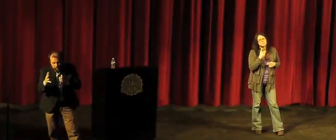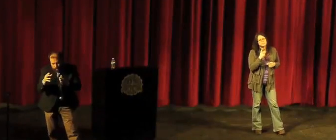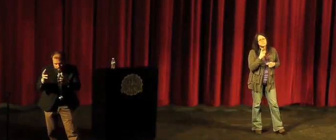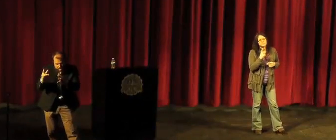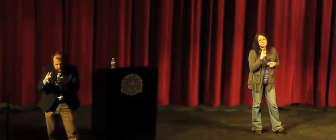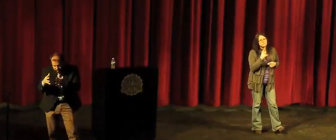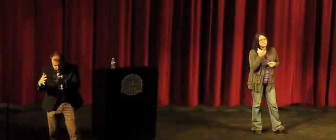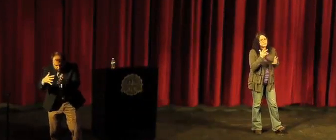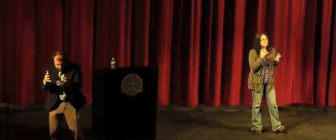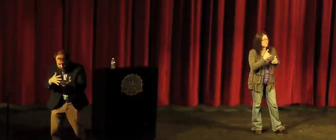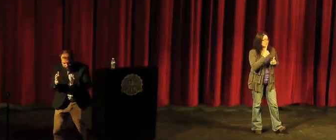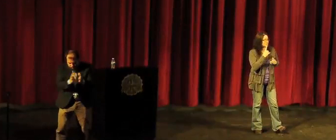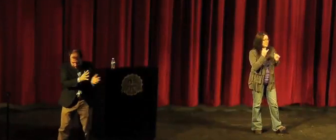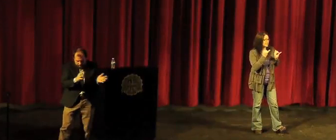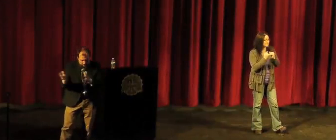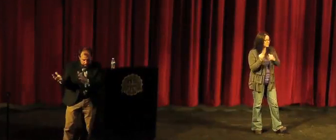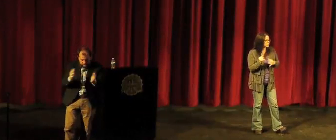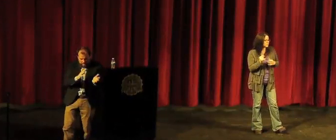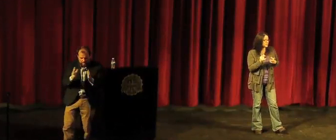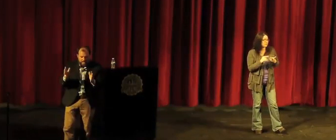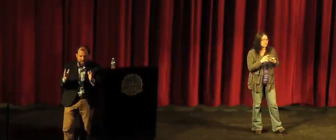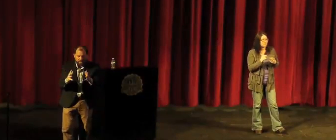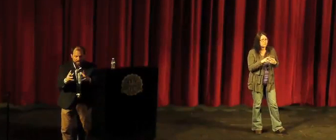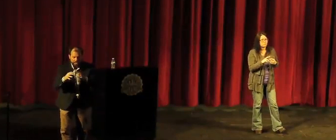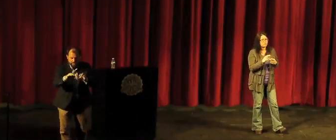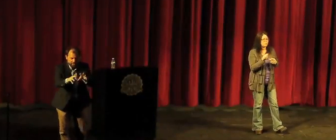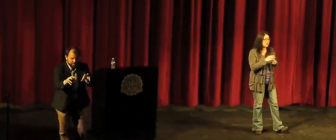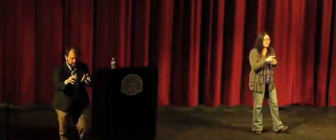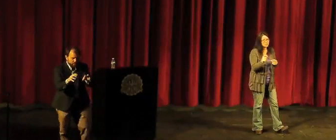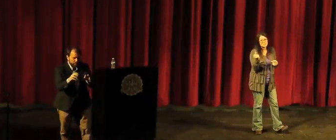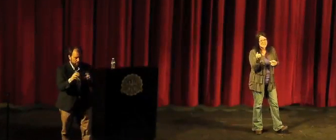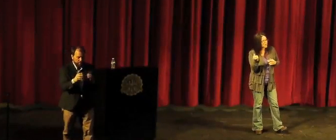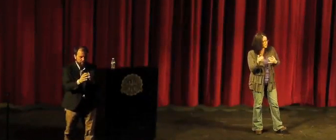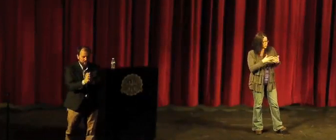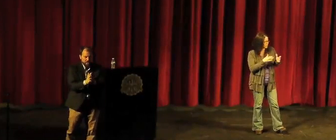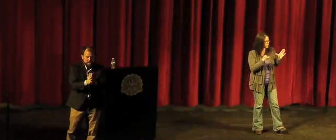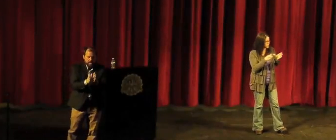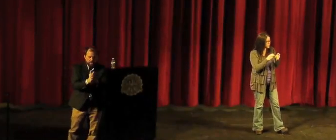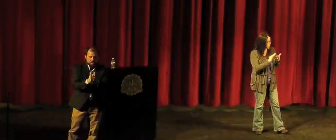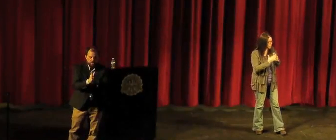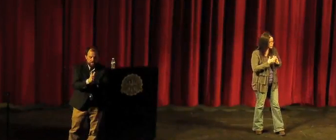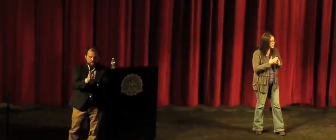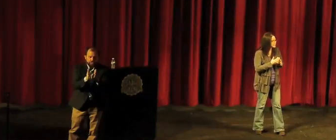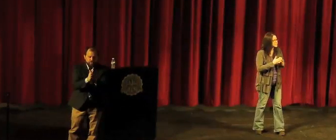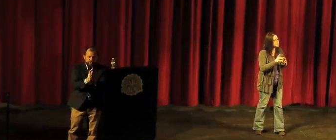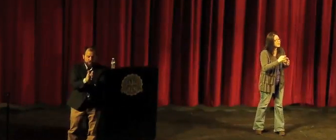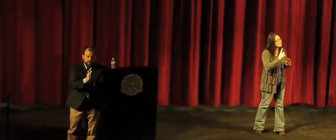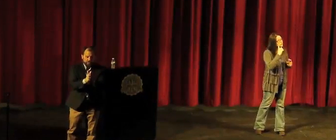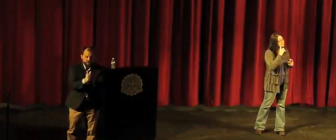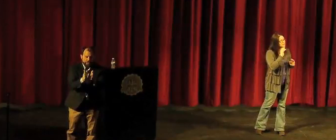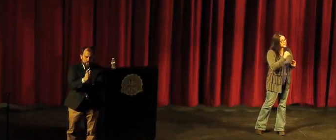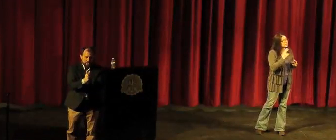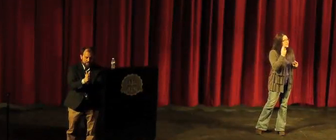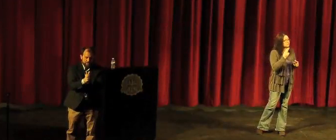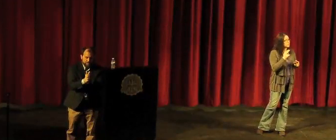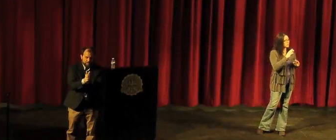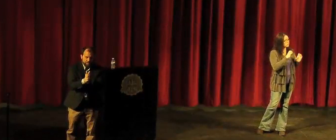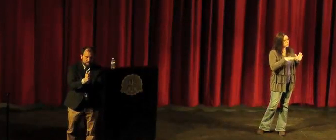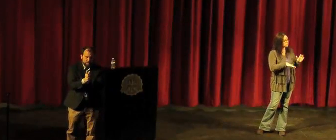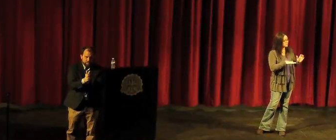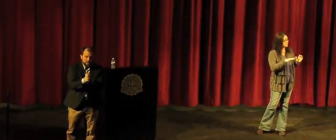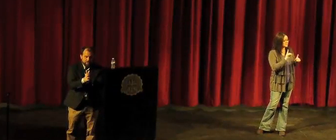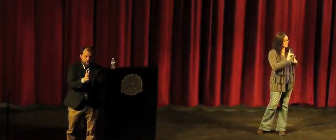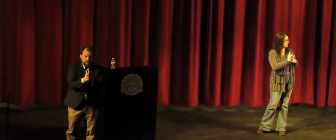you know, if you want to say individually or Monday to Saturday kind of things in smaller communities, I do think the historic Christian